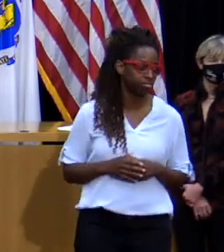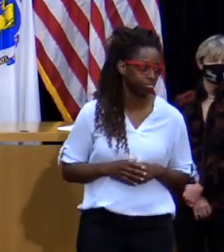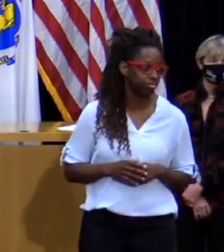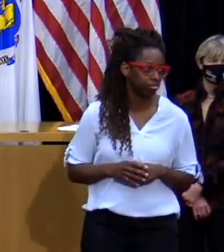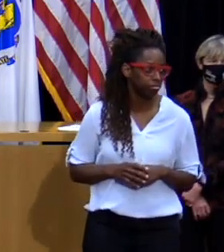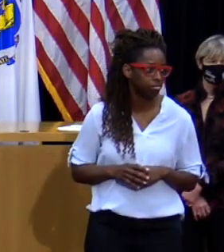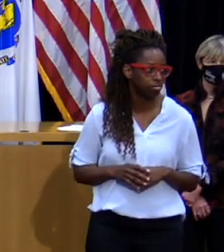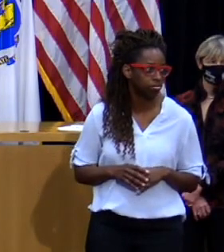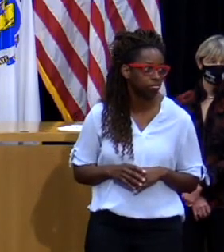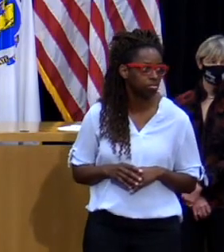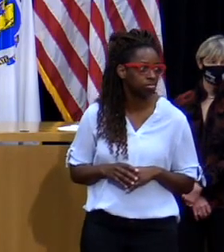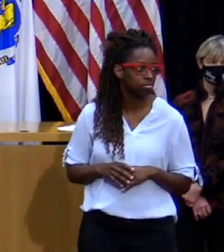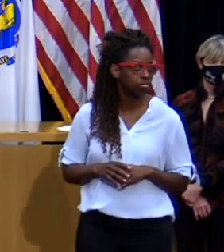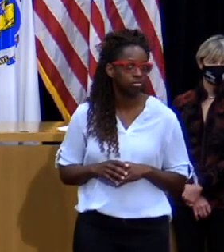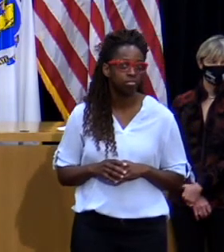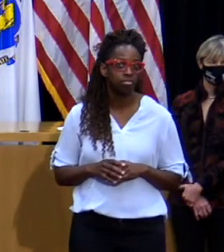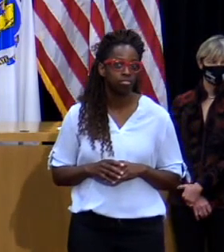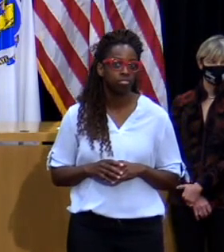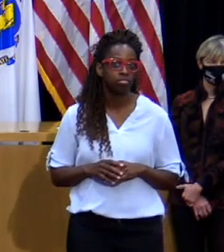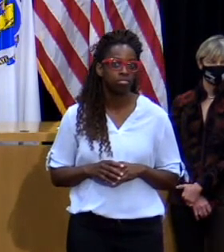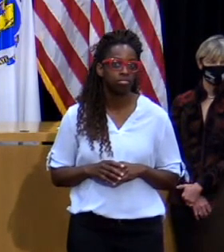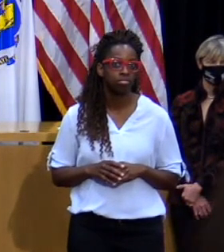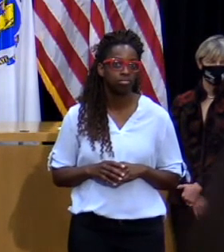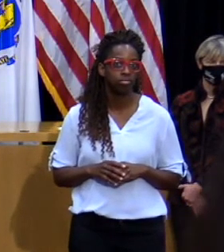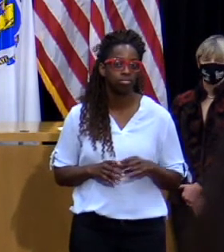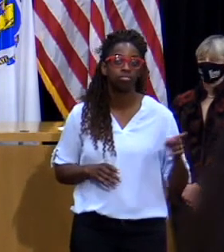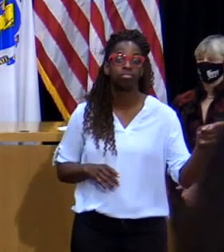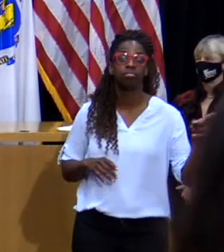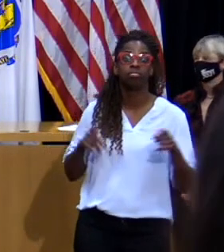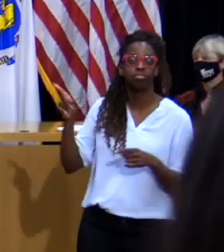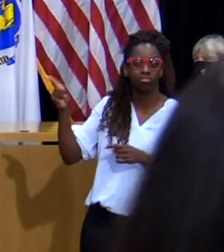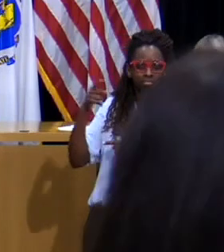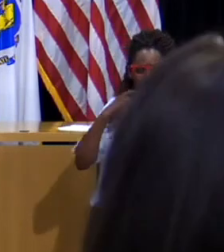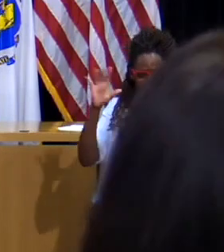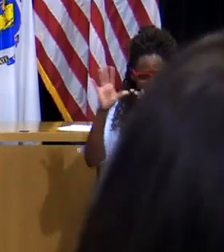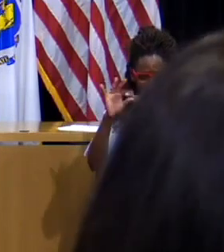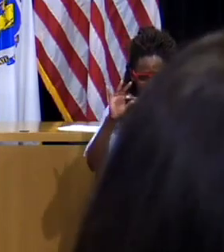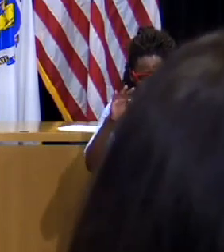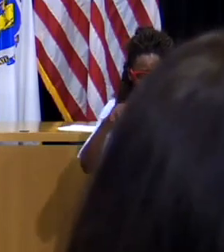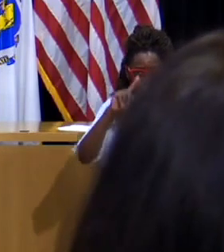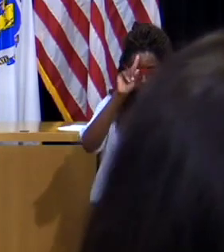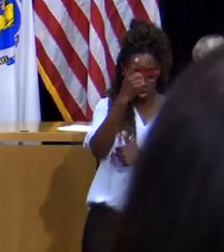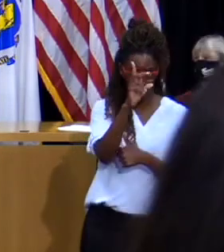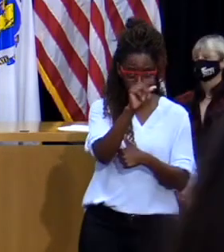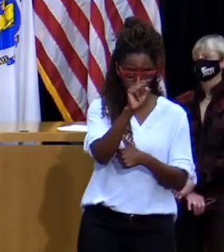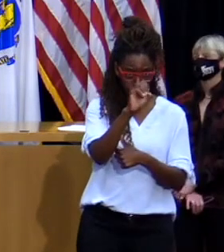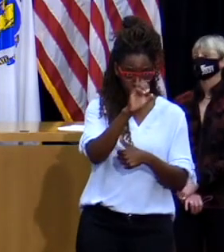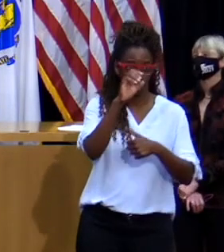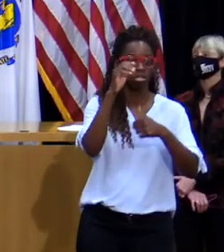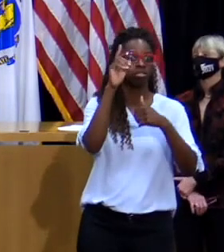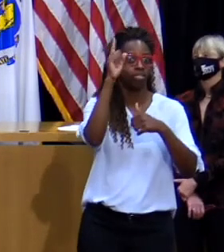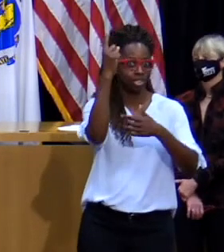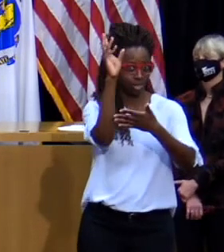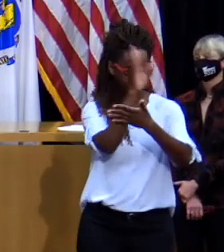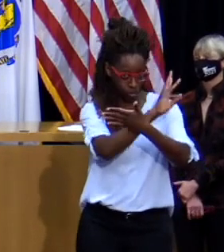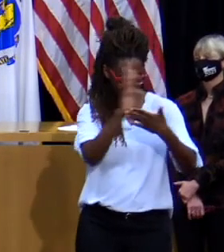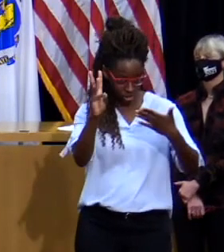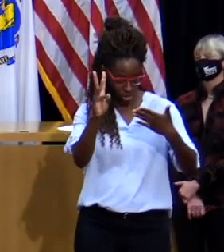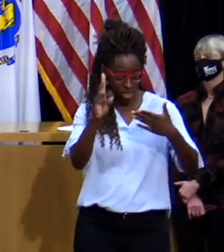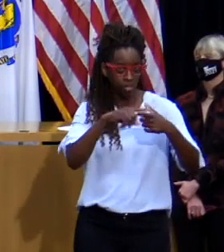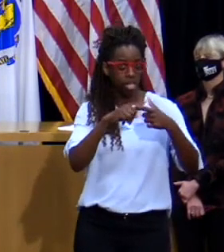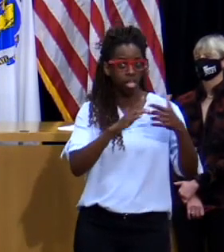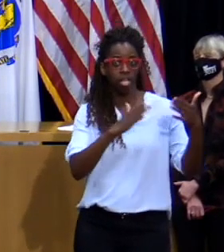governor mentioned, if I heard correctly, 6 weeks between the 2 doses. I heard 21 days. So to clarify,